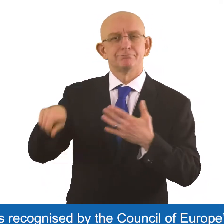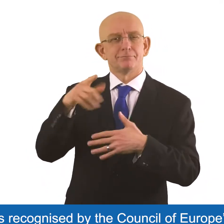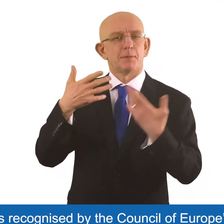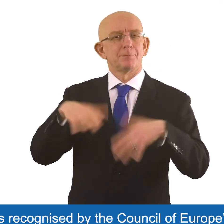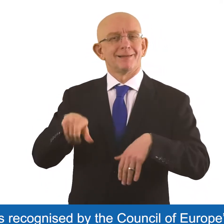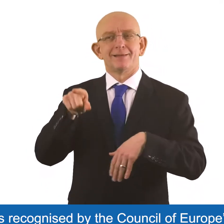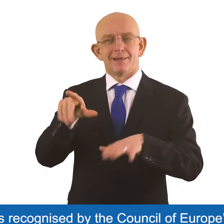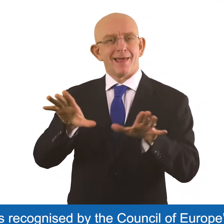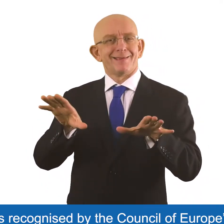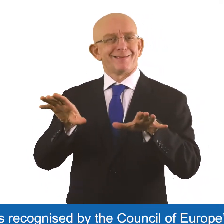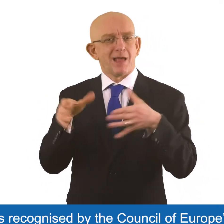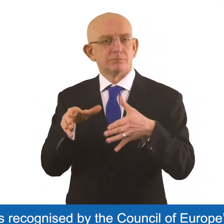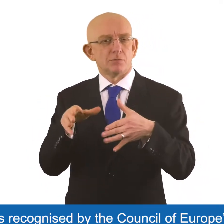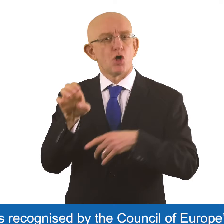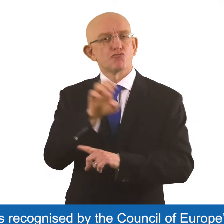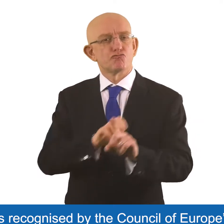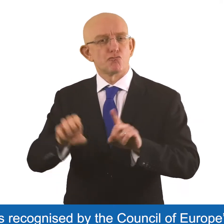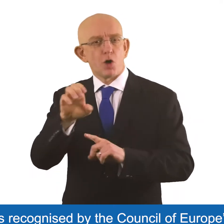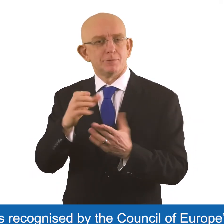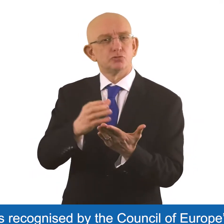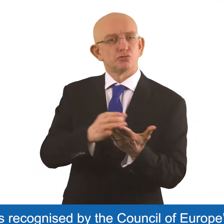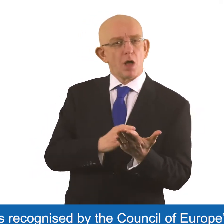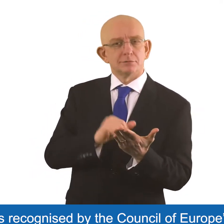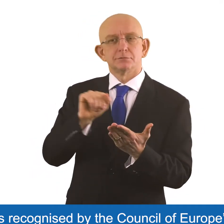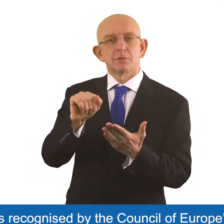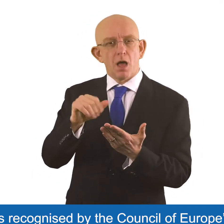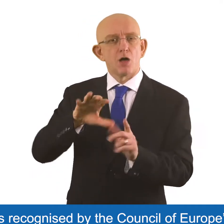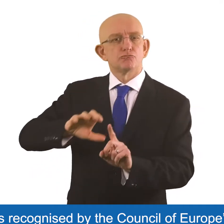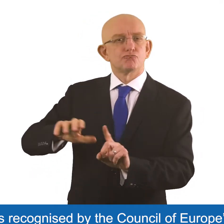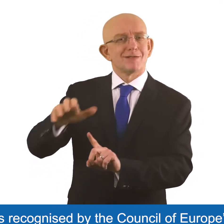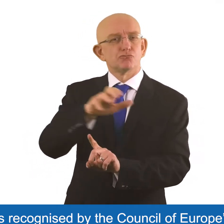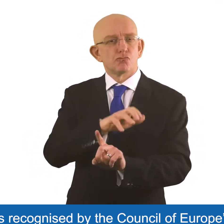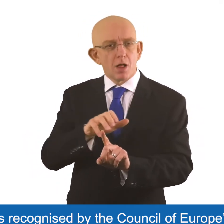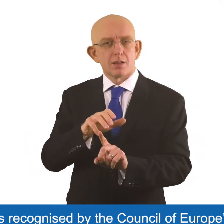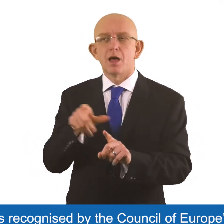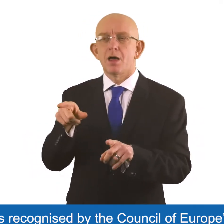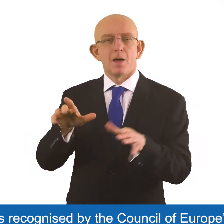as recognised by the Council of Europe's Charter for Regional of Minority Languages.